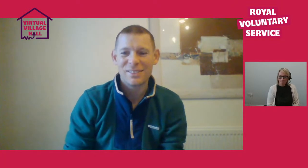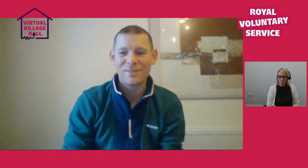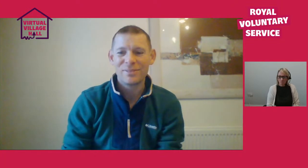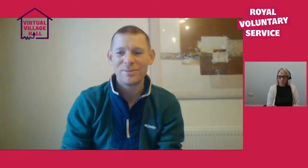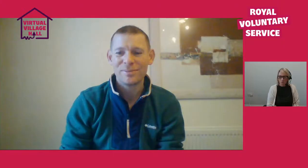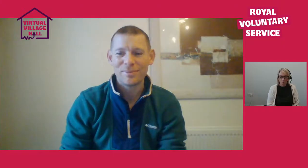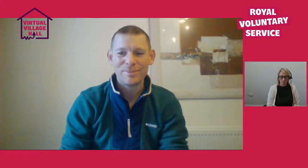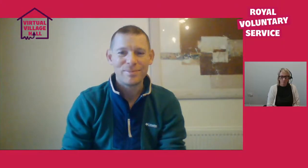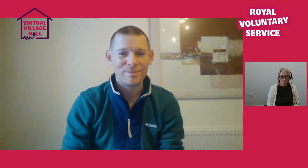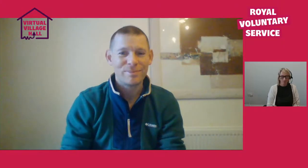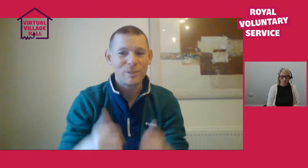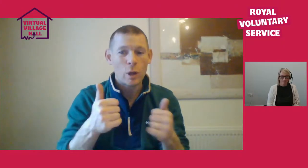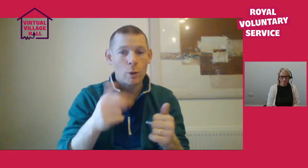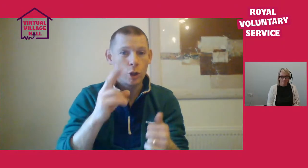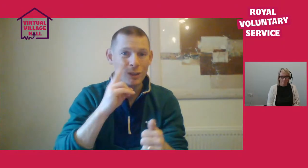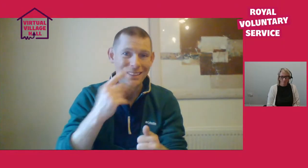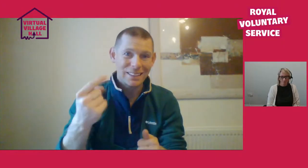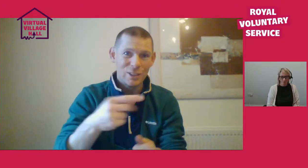session.